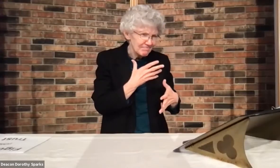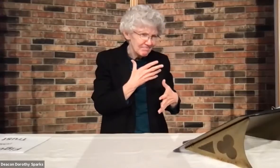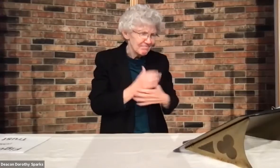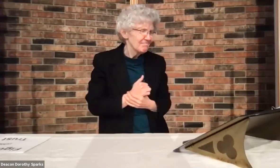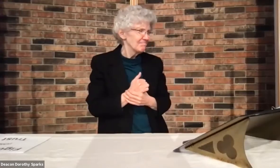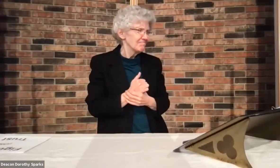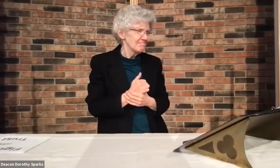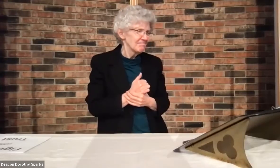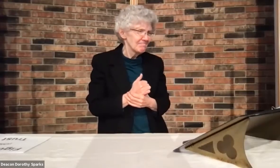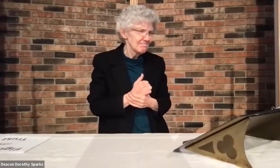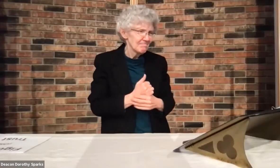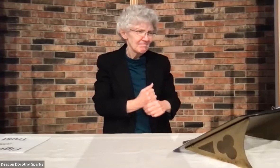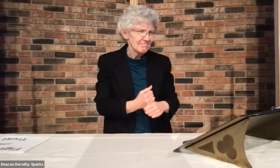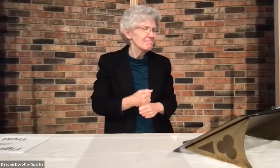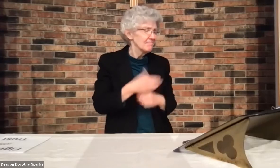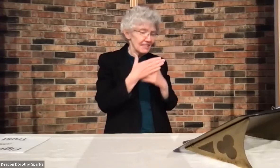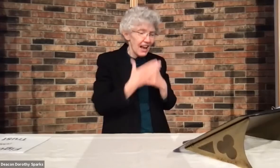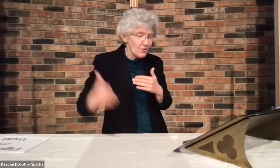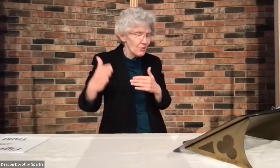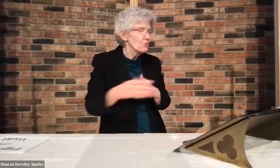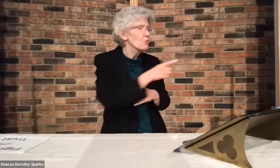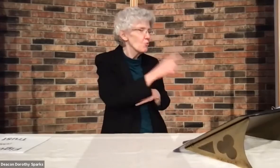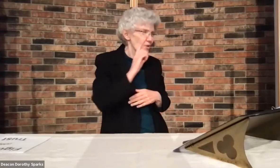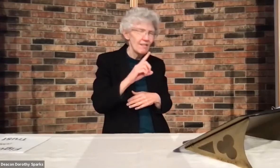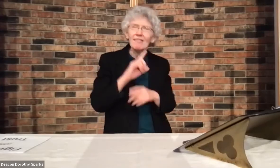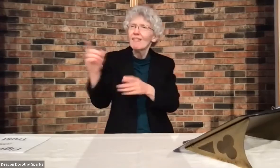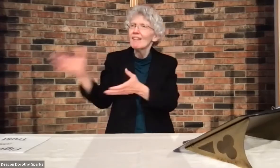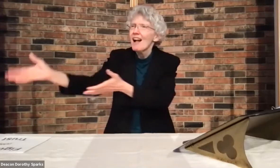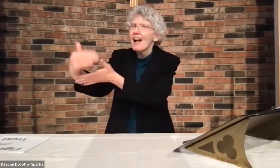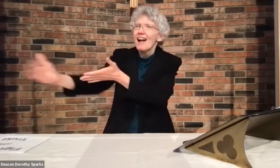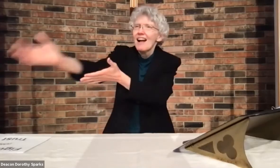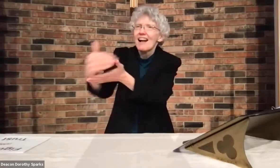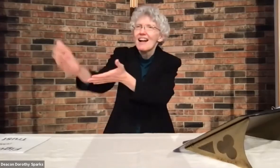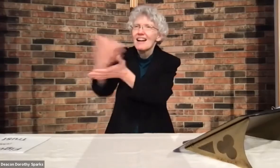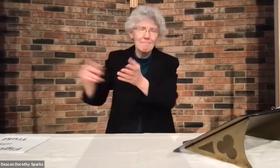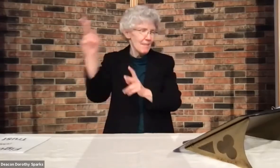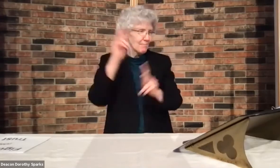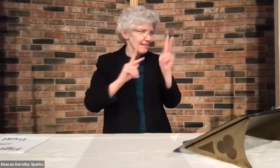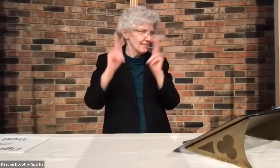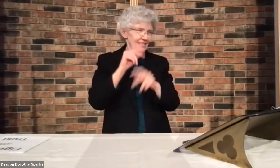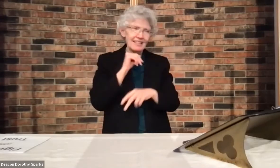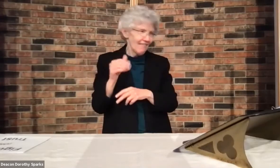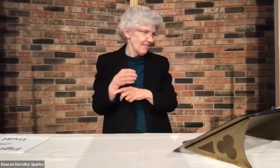John, the sons of Zebedee, were amazed too. And Jesus said to Simon, "Do not be afraid. From now